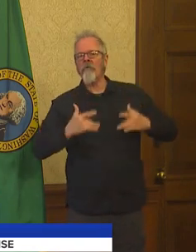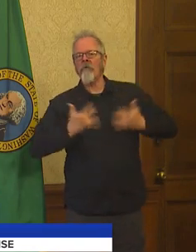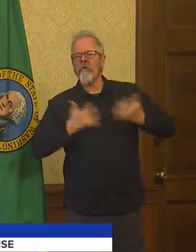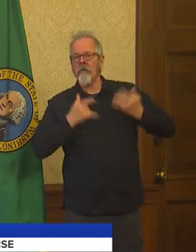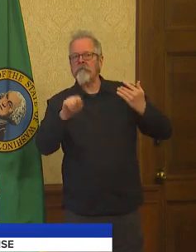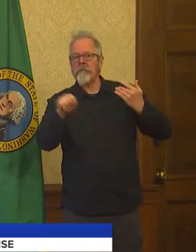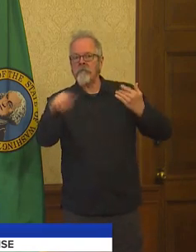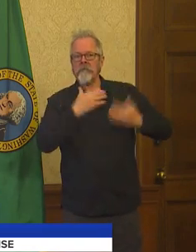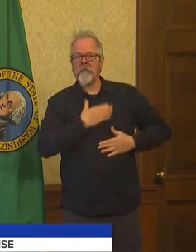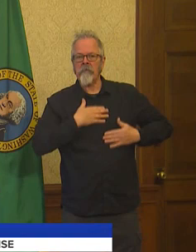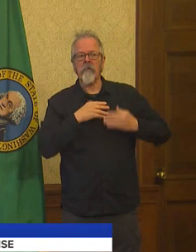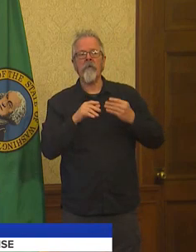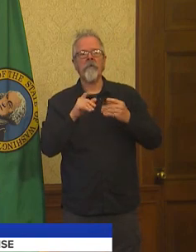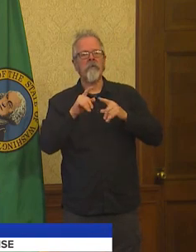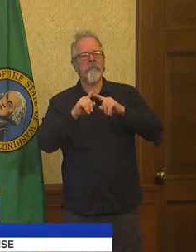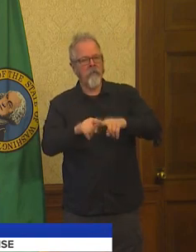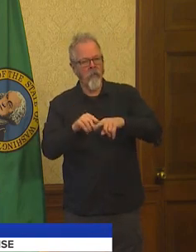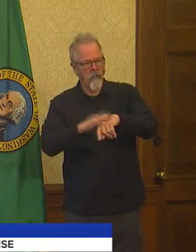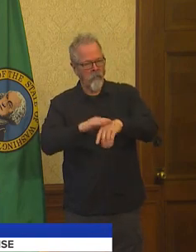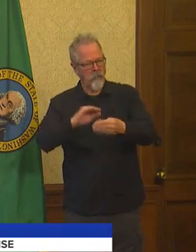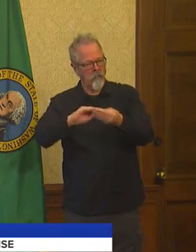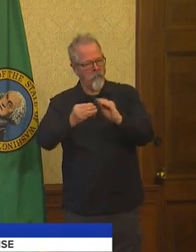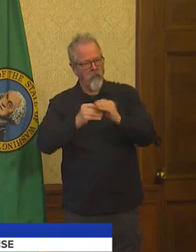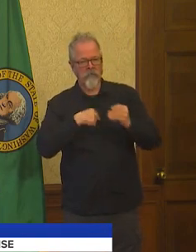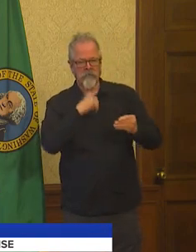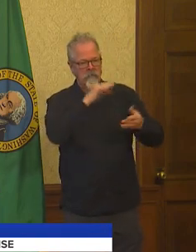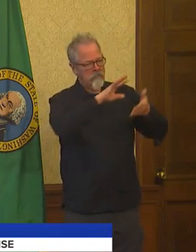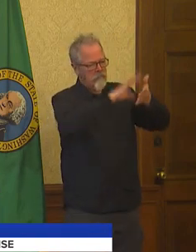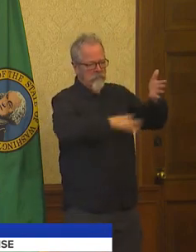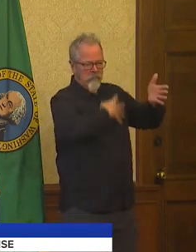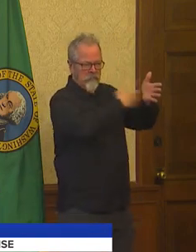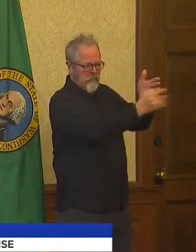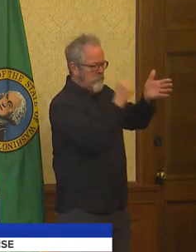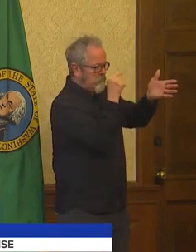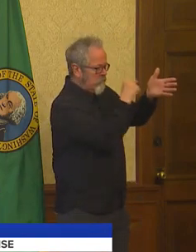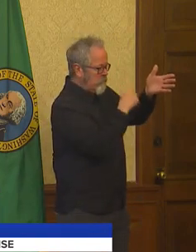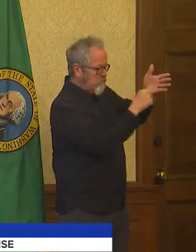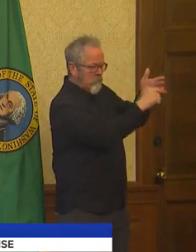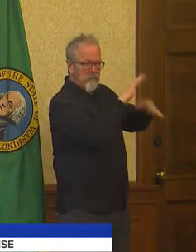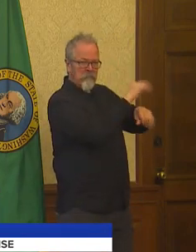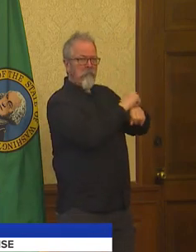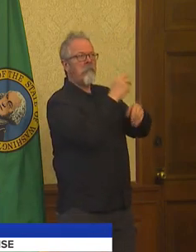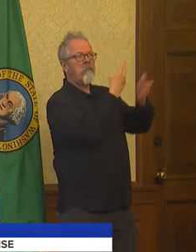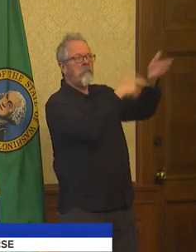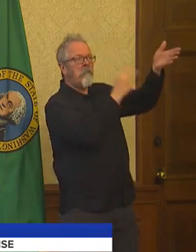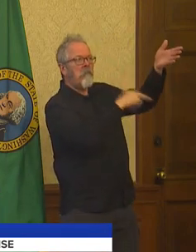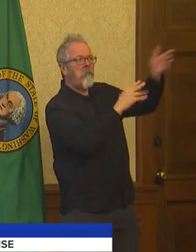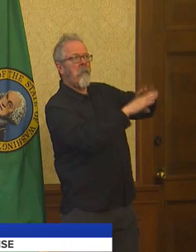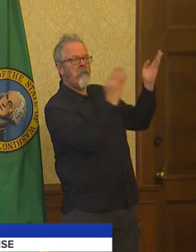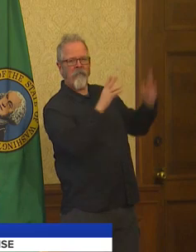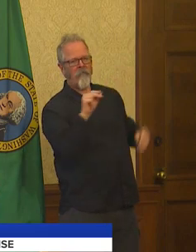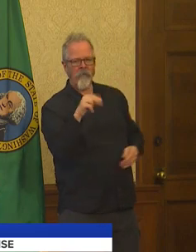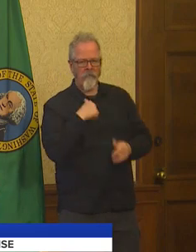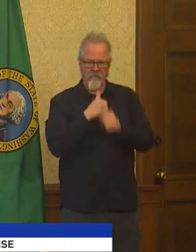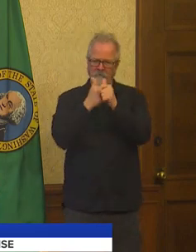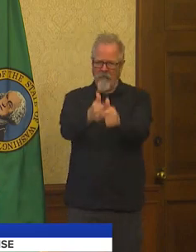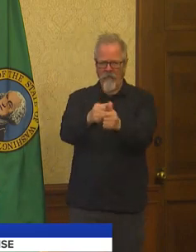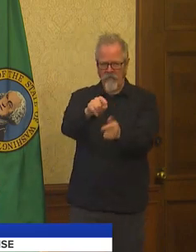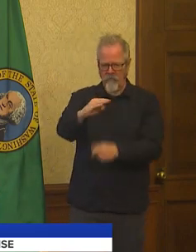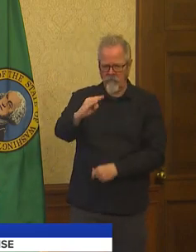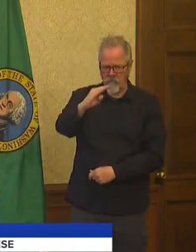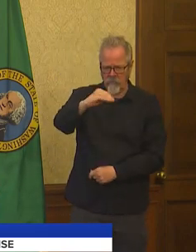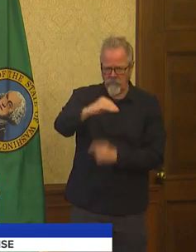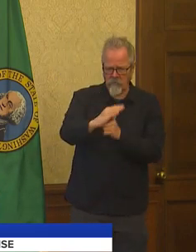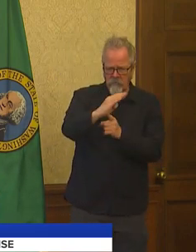today. The virus is too rampant to allow that. This is only a beginning of a phase of relaxing